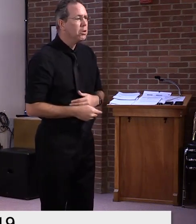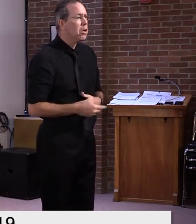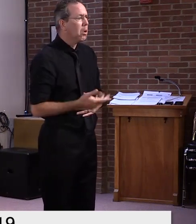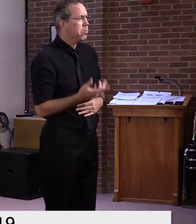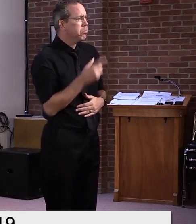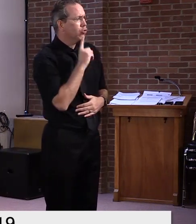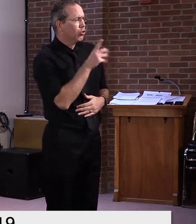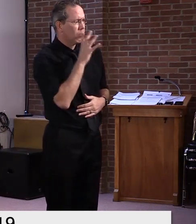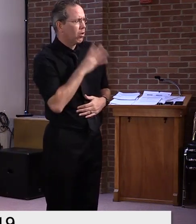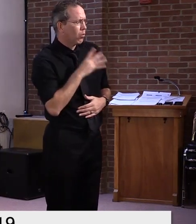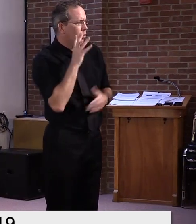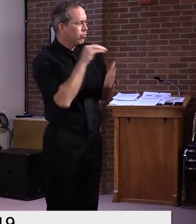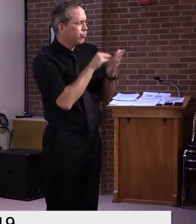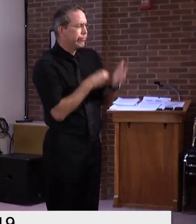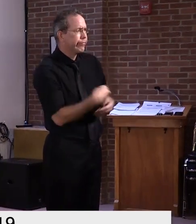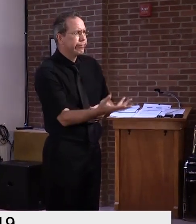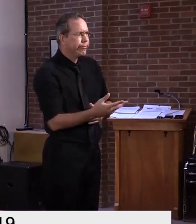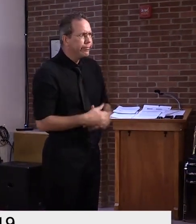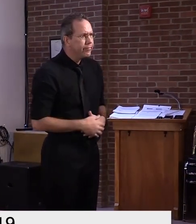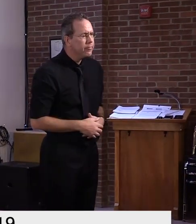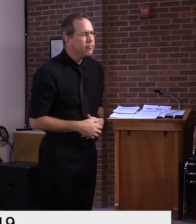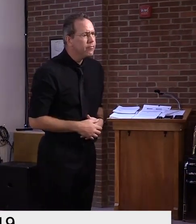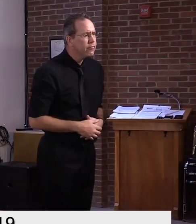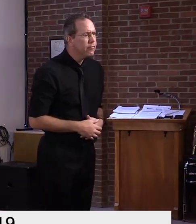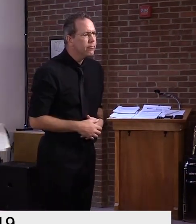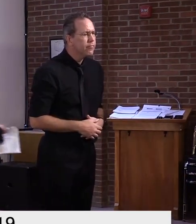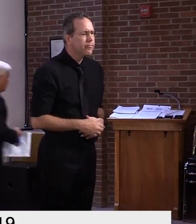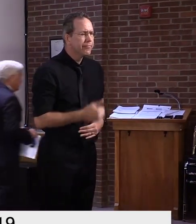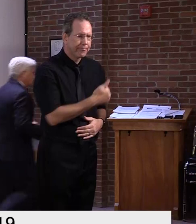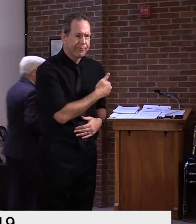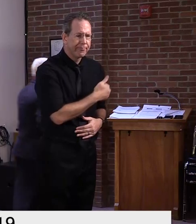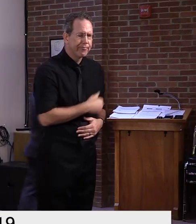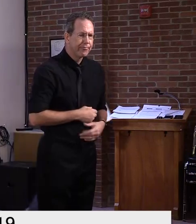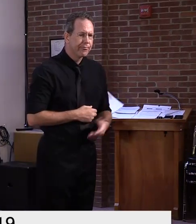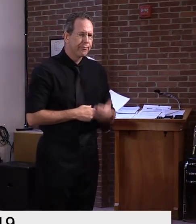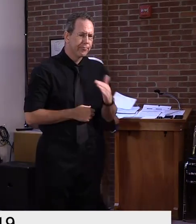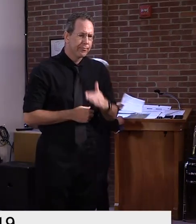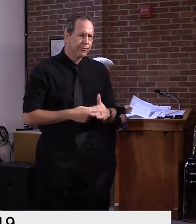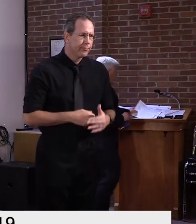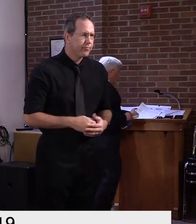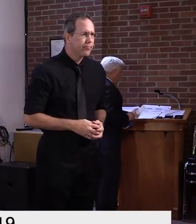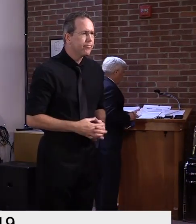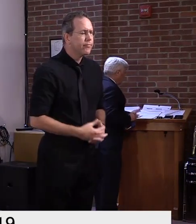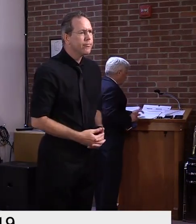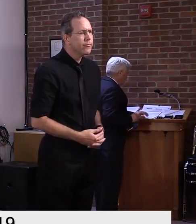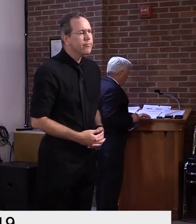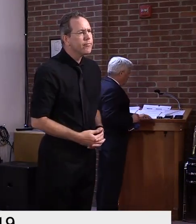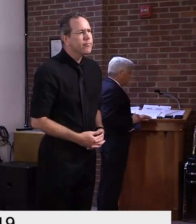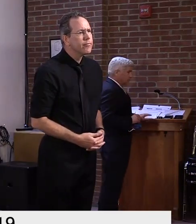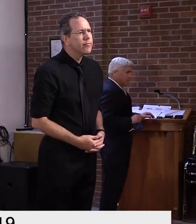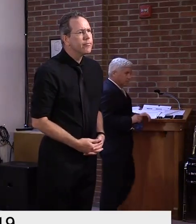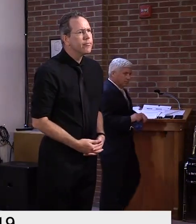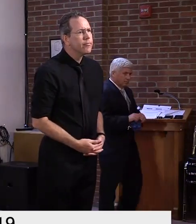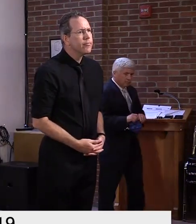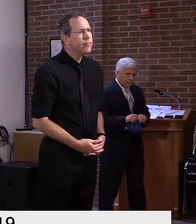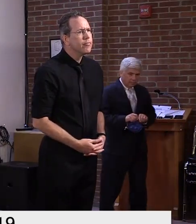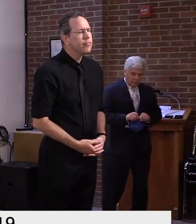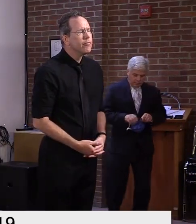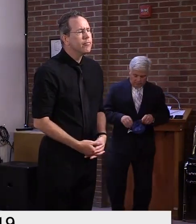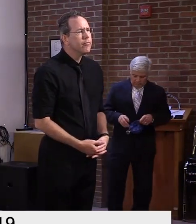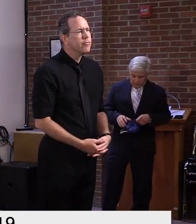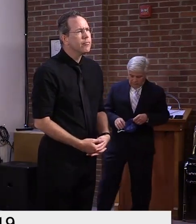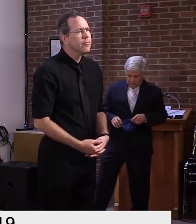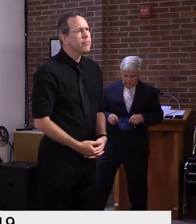time, Secretary, and thank you for your time, Governor. Guy Page.